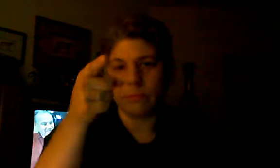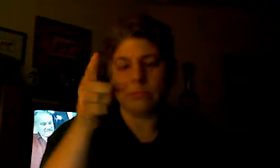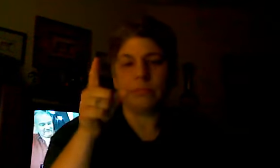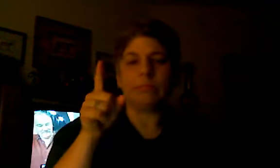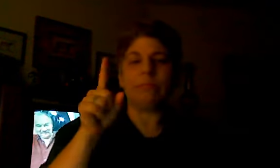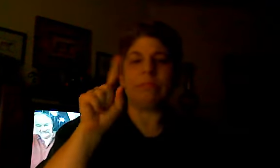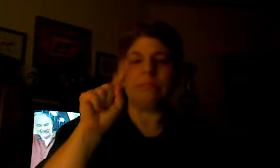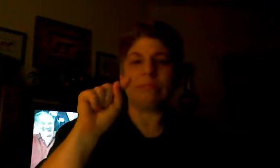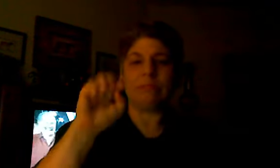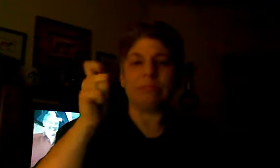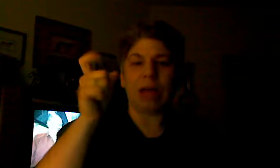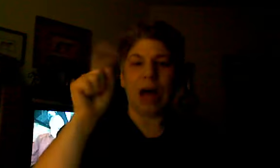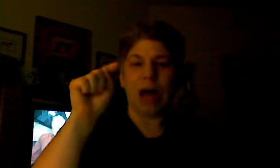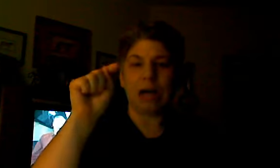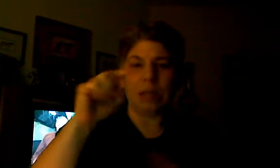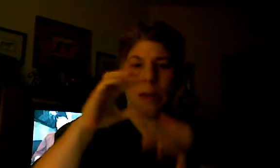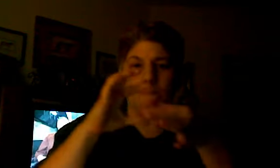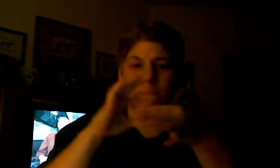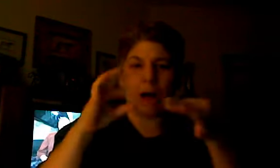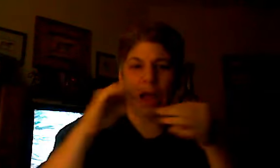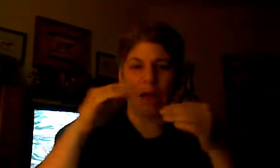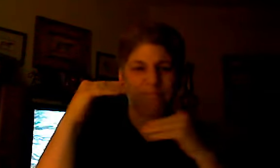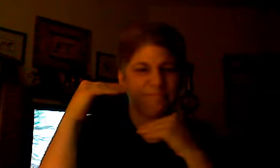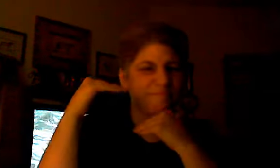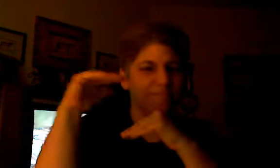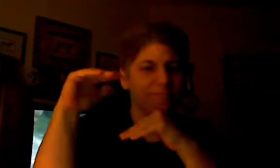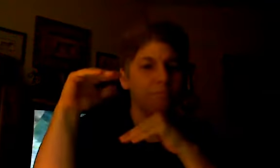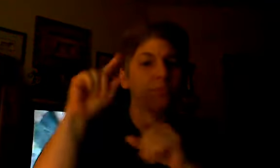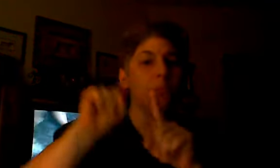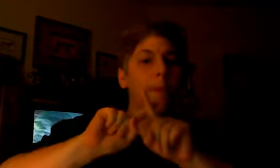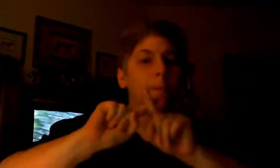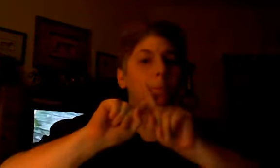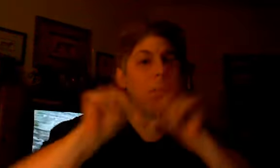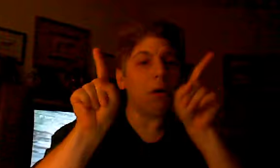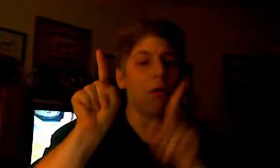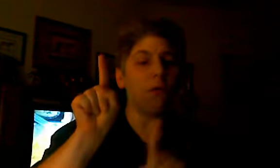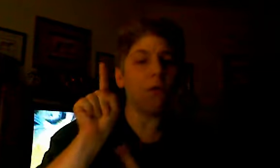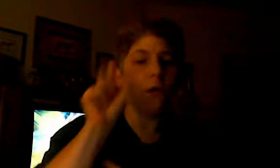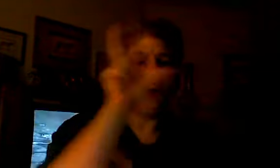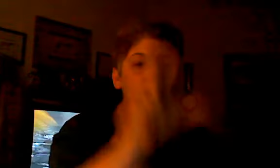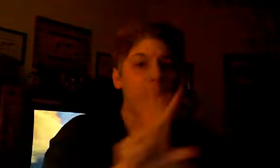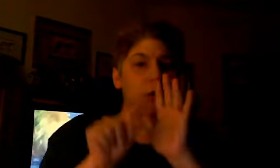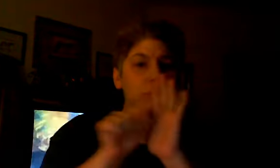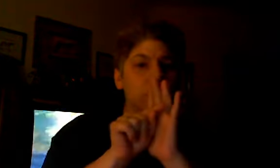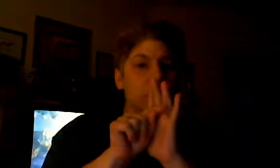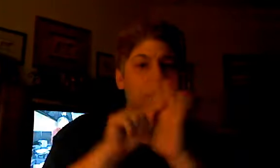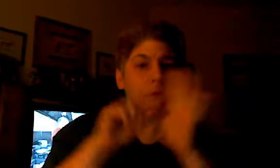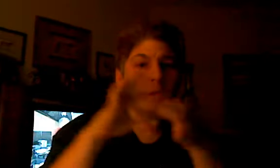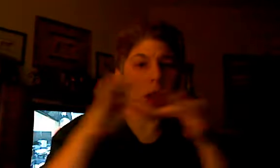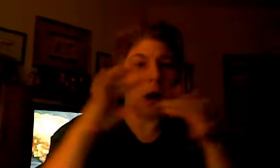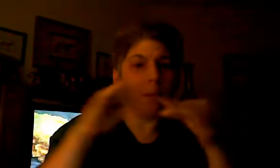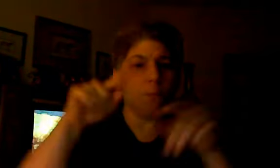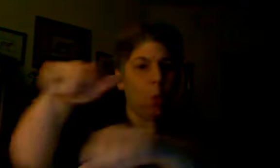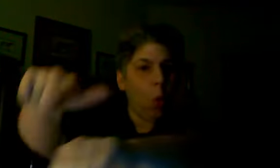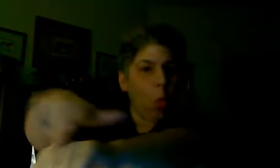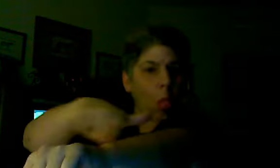Scream all that. Tamale, it's got to be cooked. Spray some banana leaves. I'm going to put the chicken, a